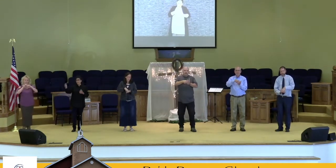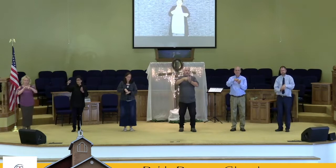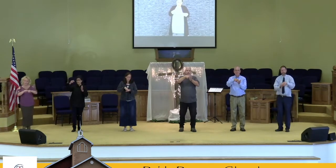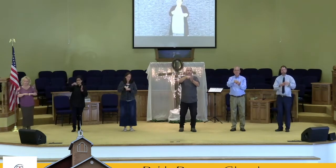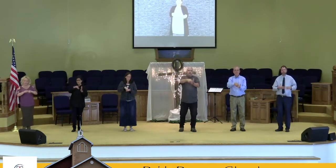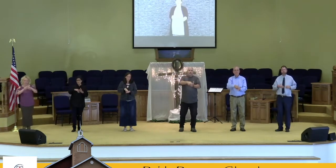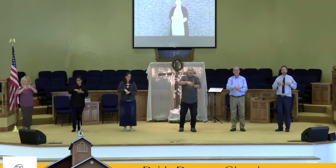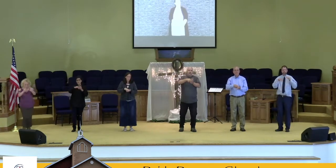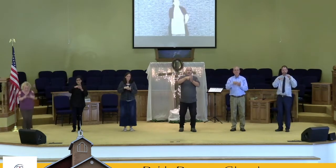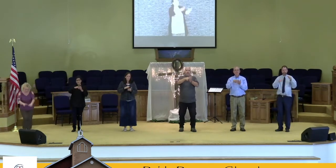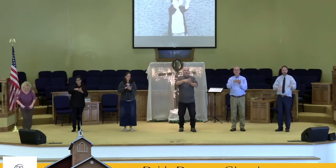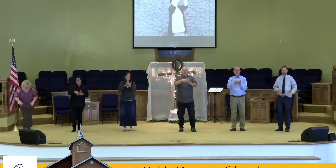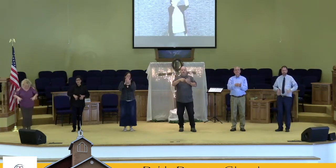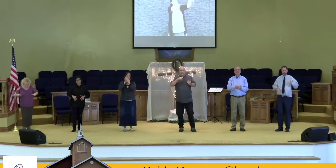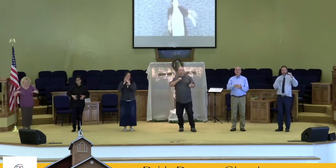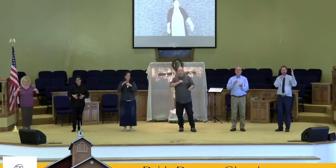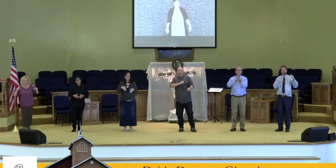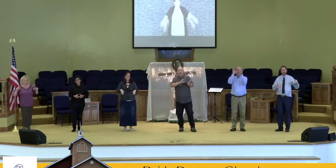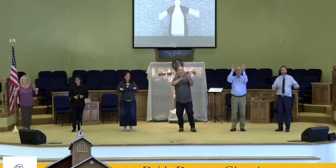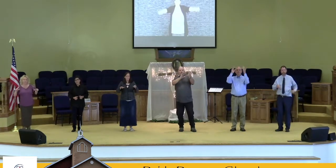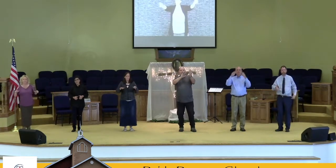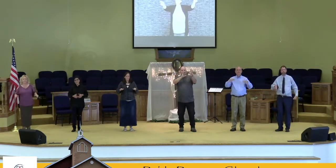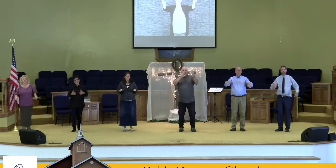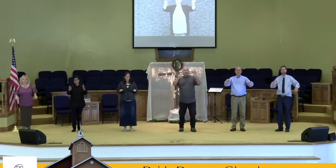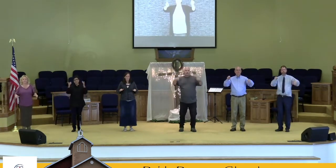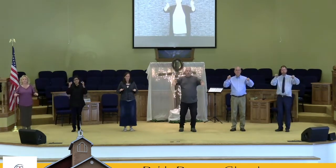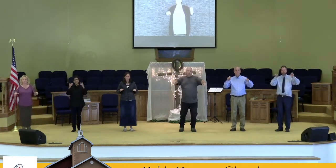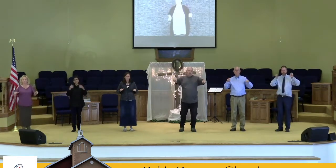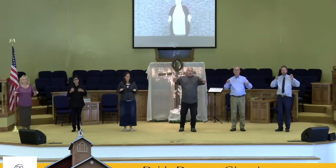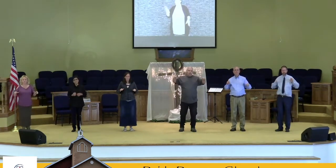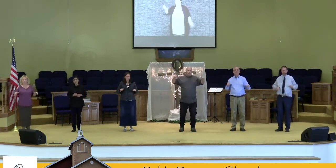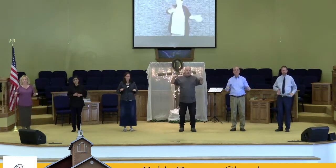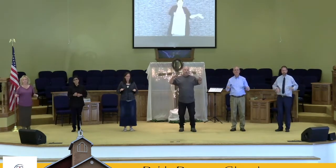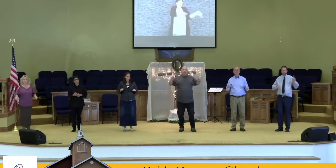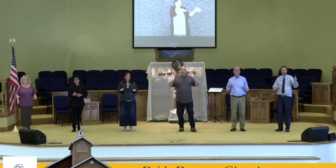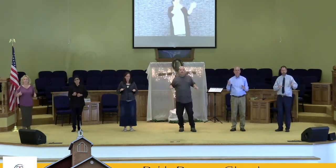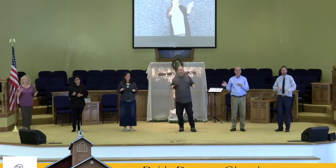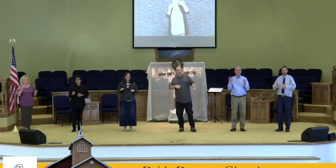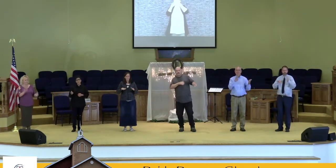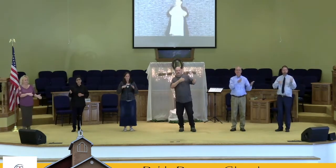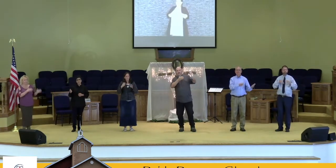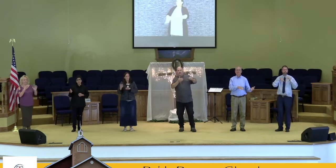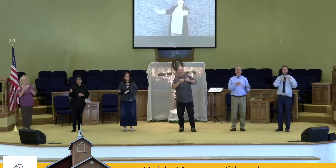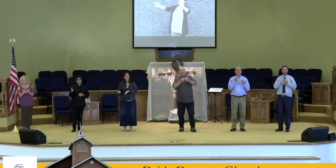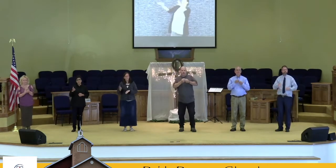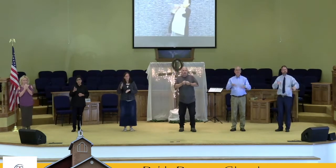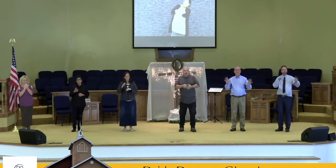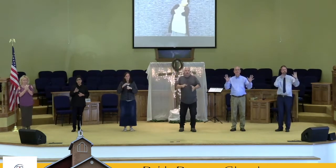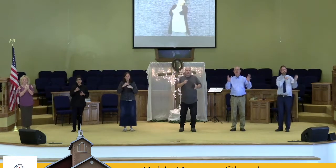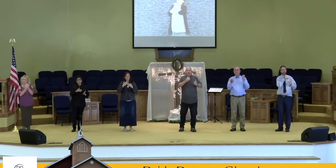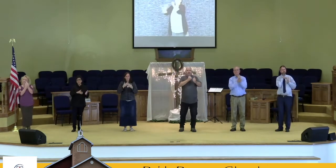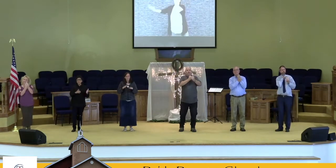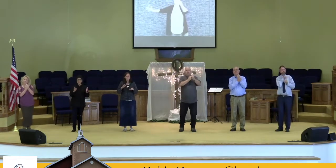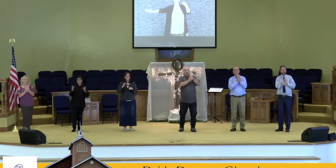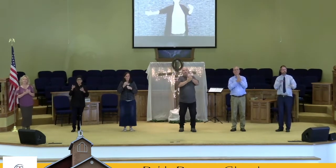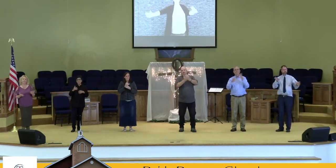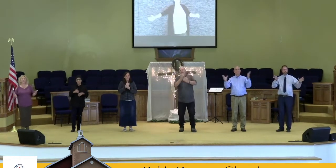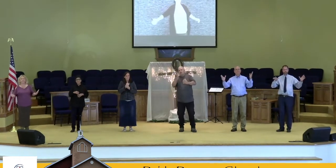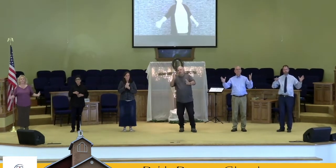Kneel at the throne of your risen Lord. Death now has lost its